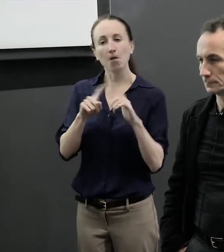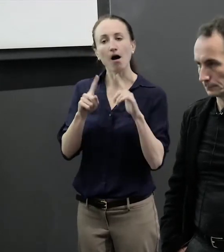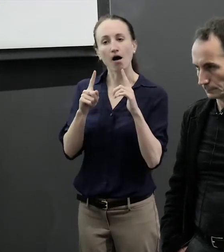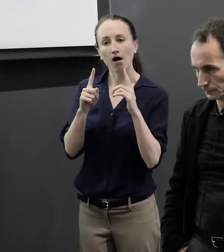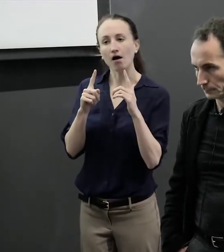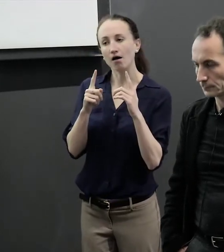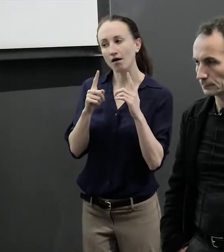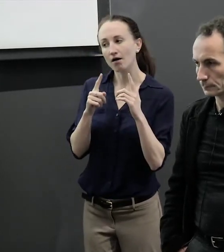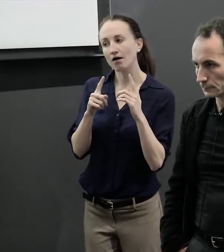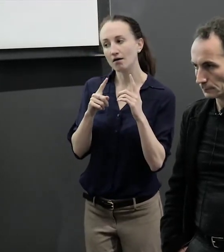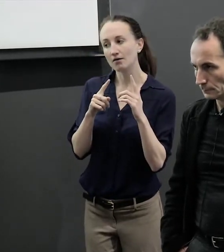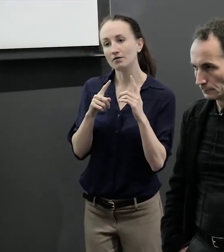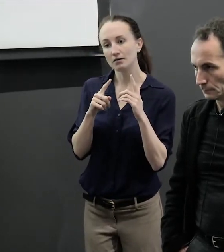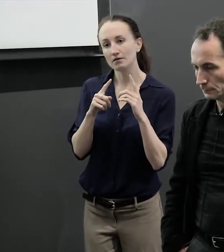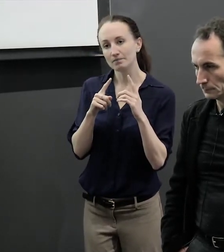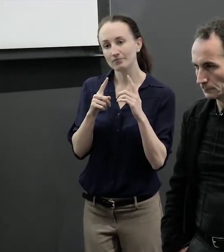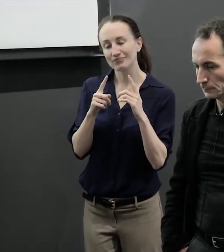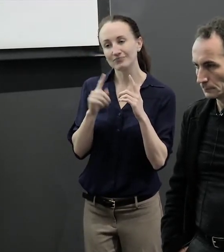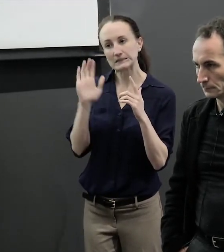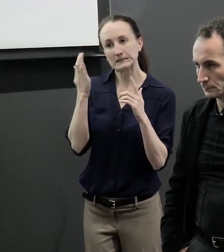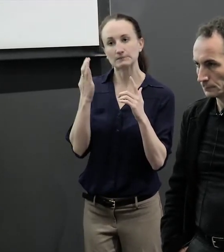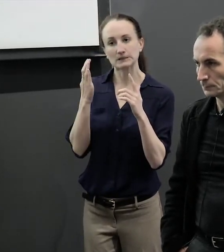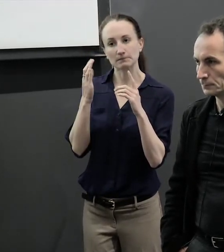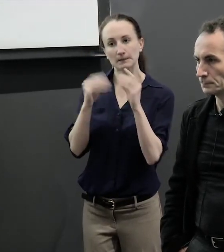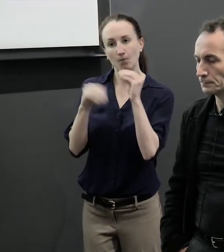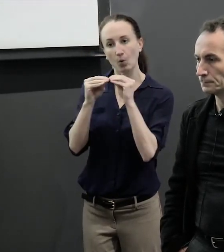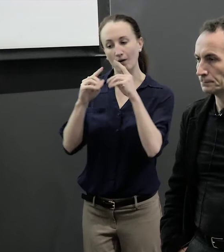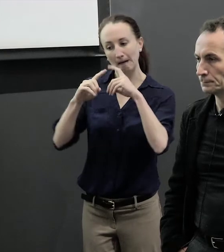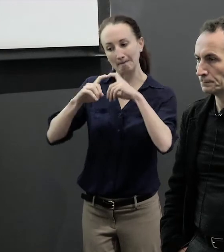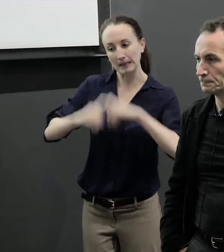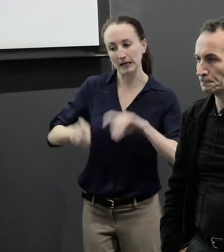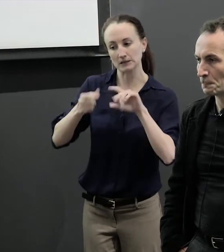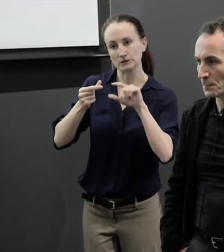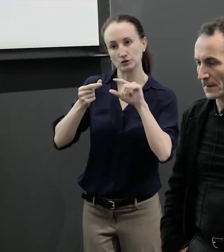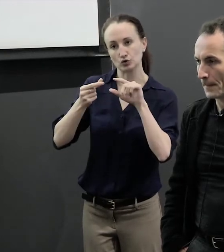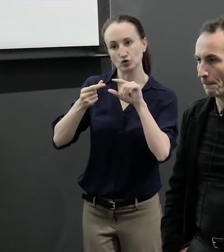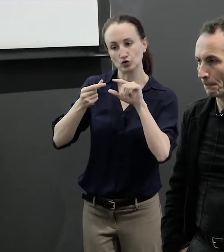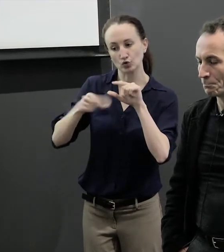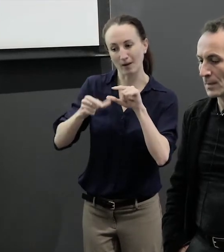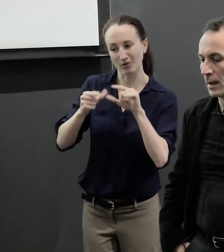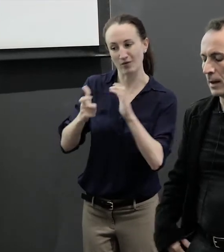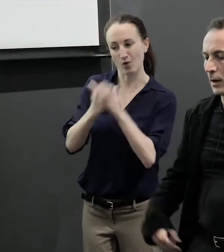complex. There is a lot of complex grammaticalization that requires a full language.